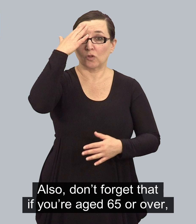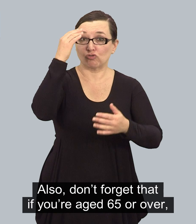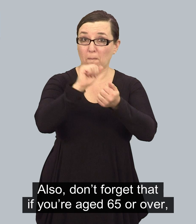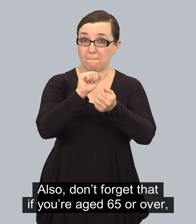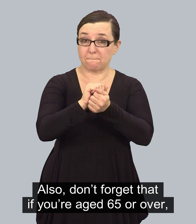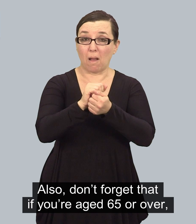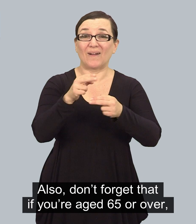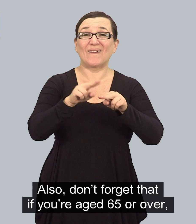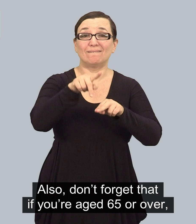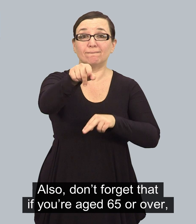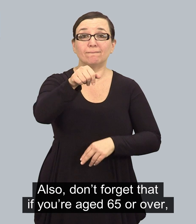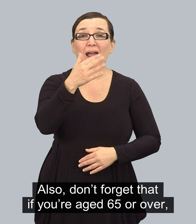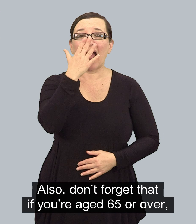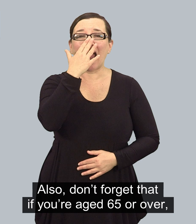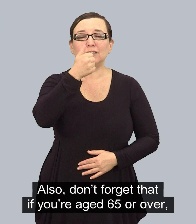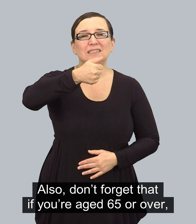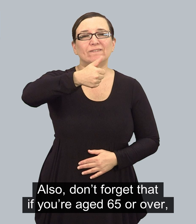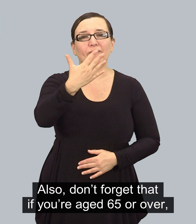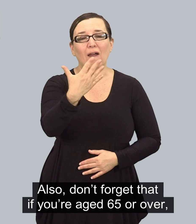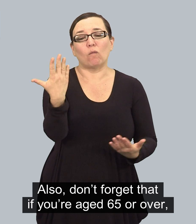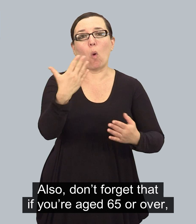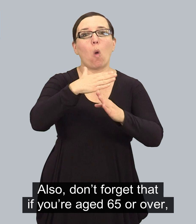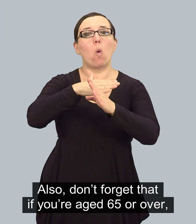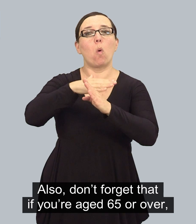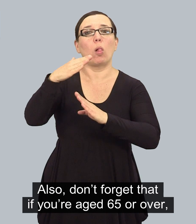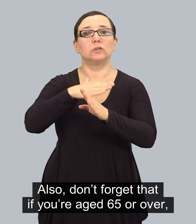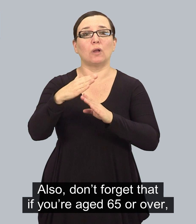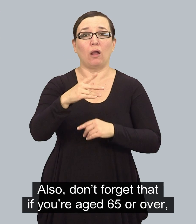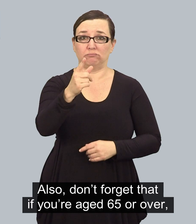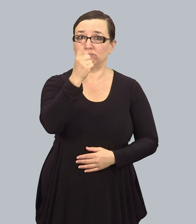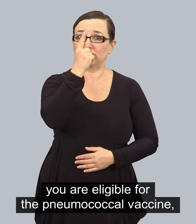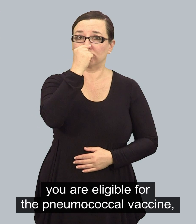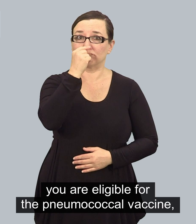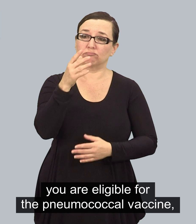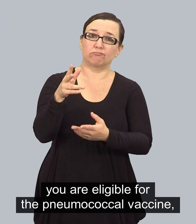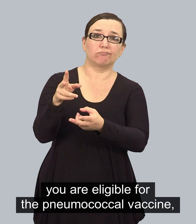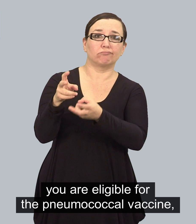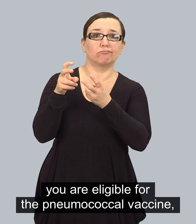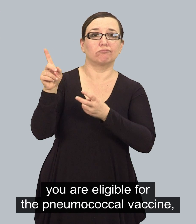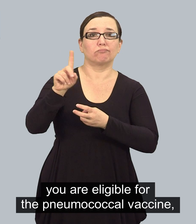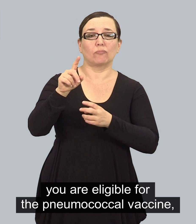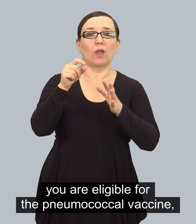Also, don't forget that if you're aged 65 or over, you are eligible for the pneumococcal